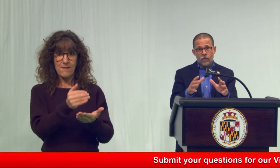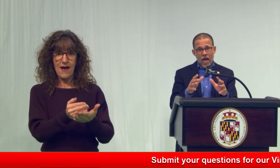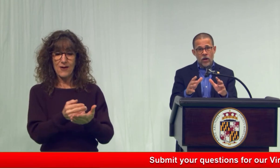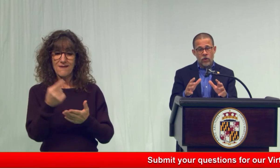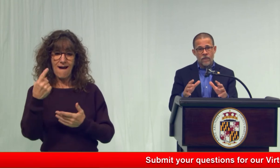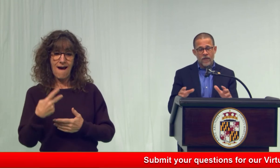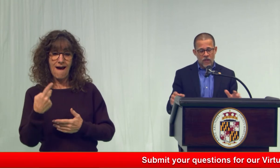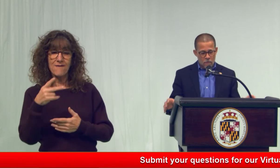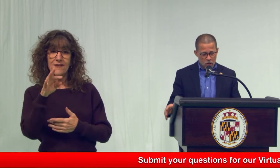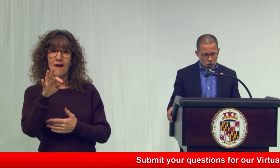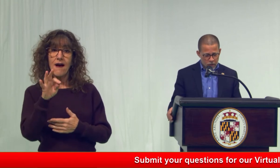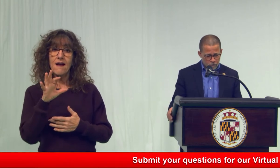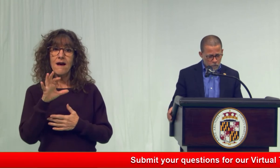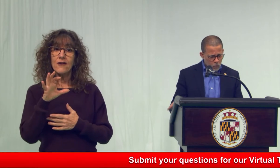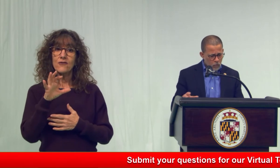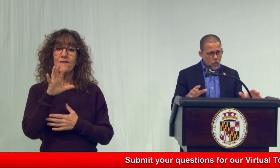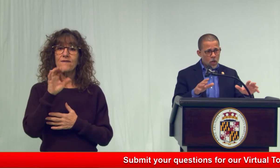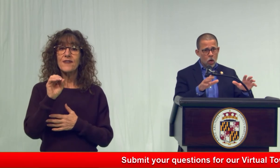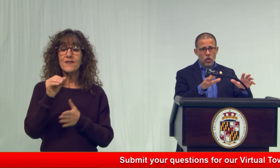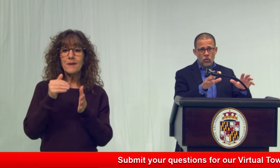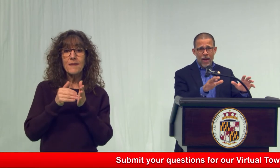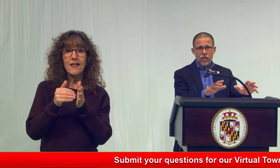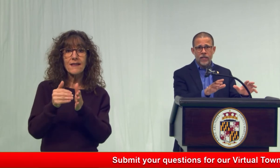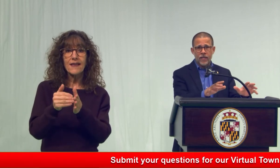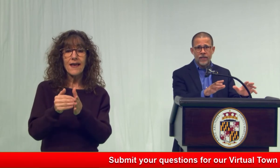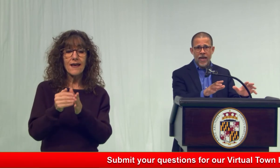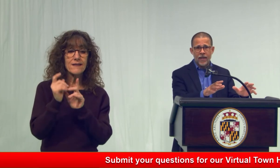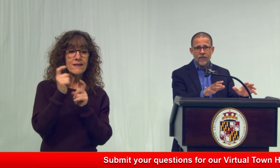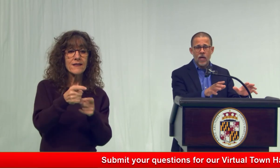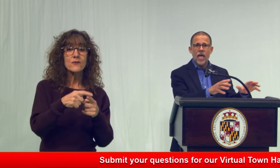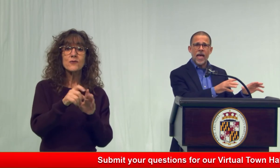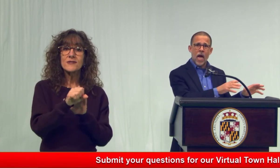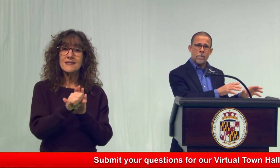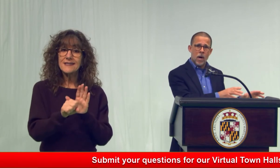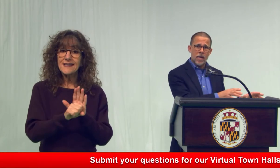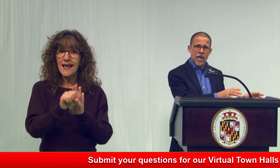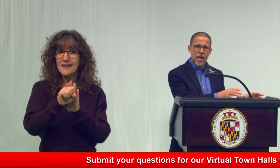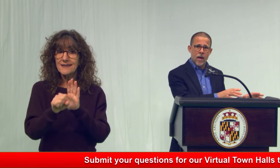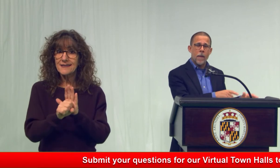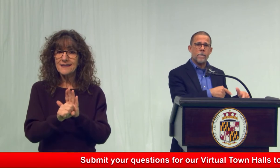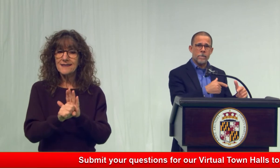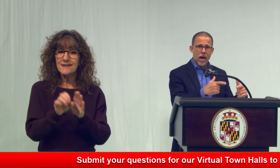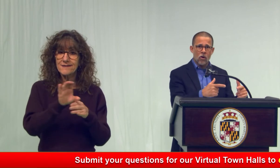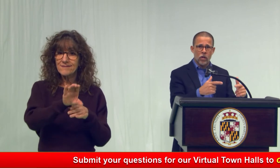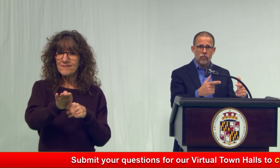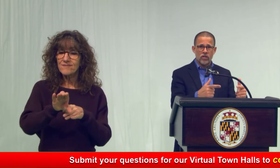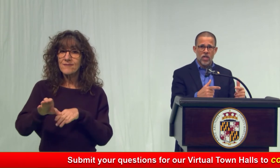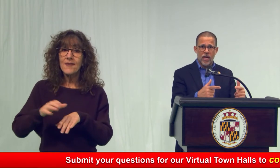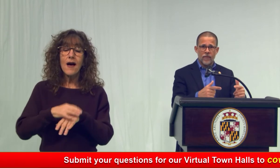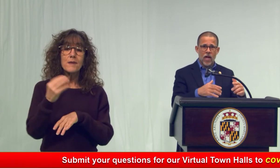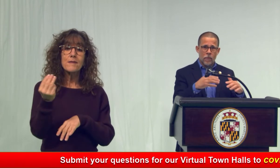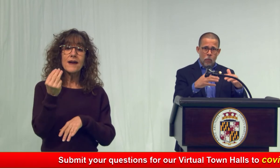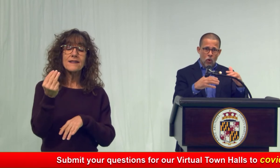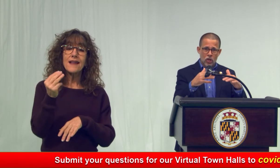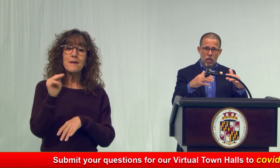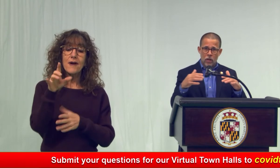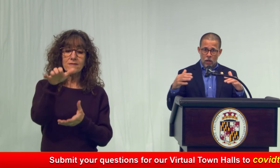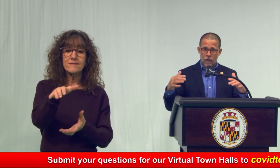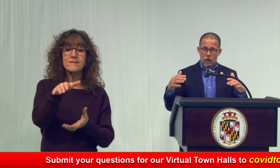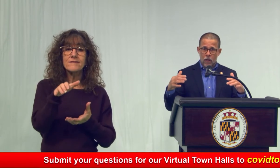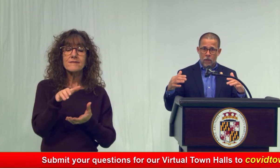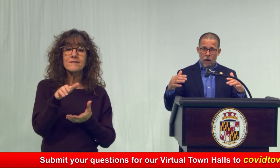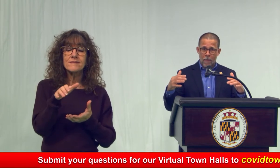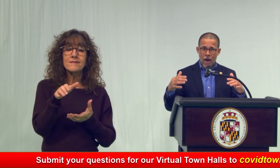half, $950 million, goes directly to the states. And on Monday, Maryland received a